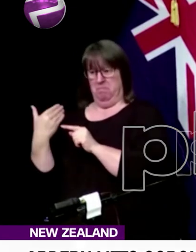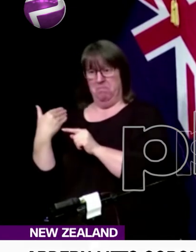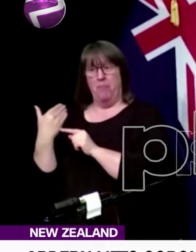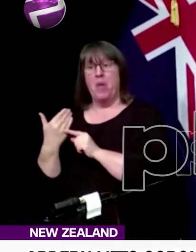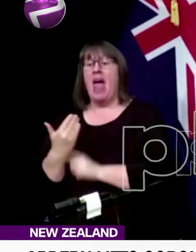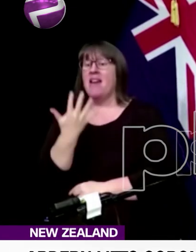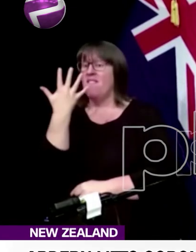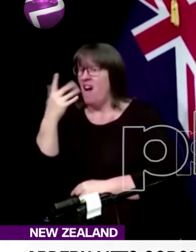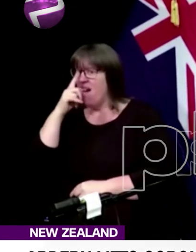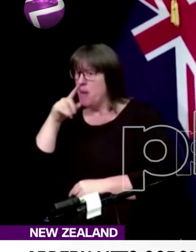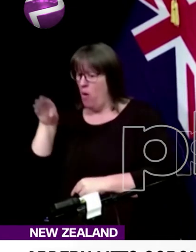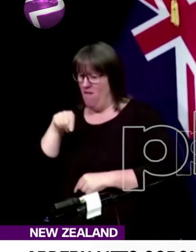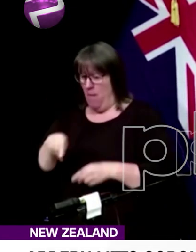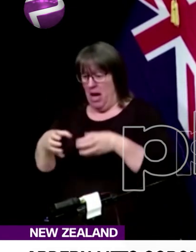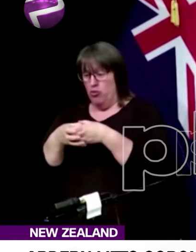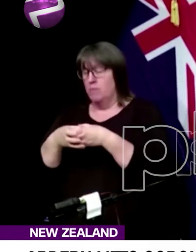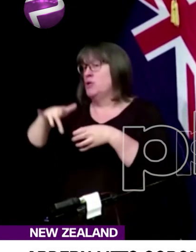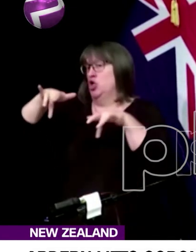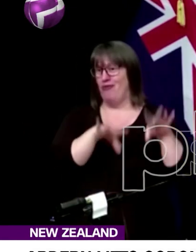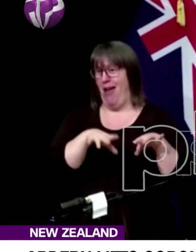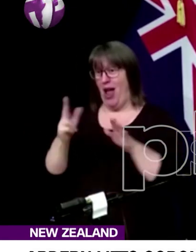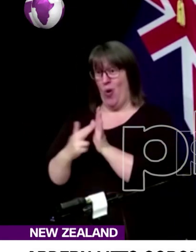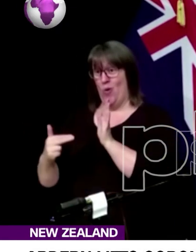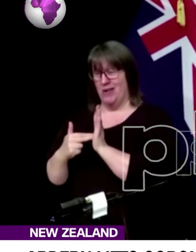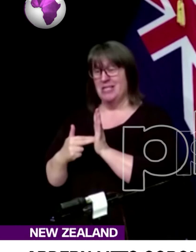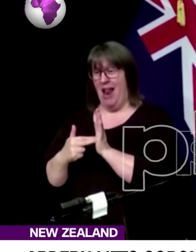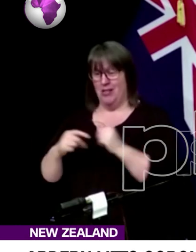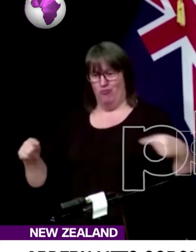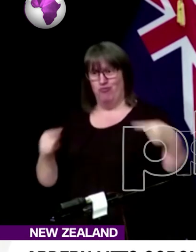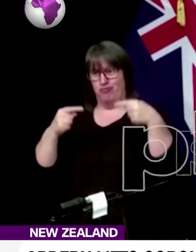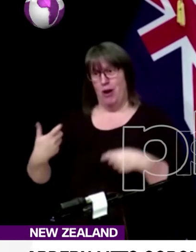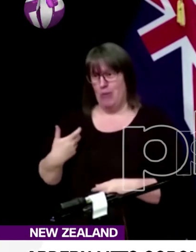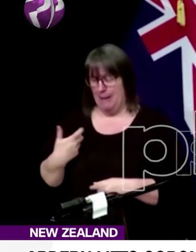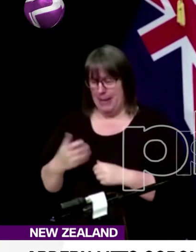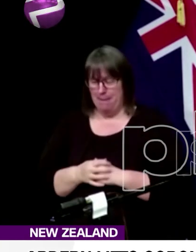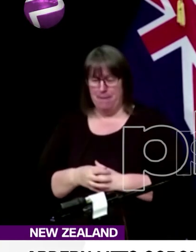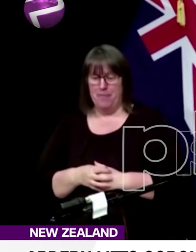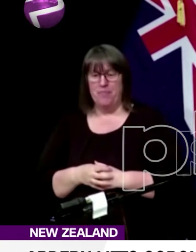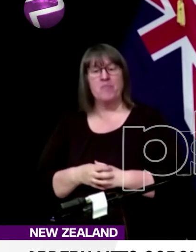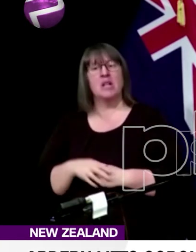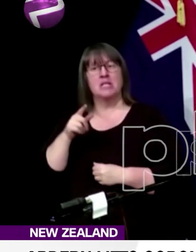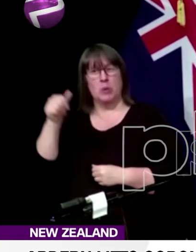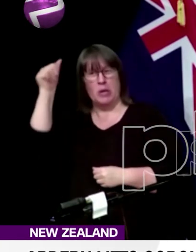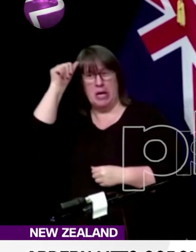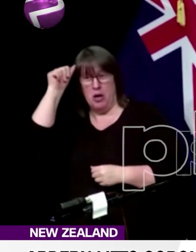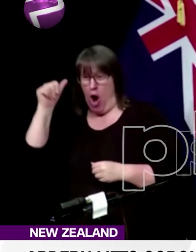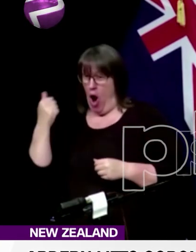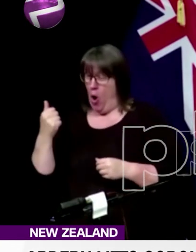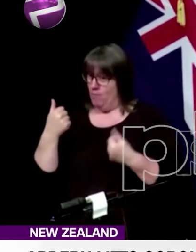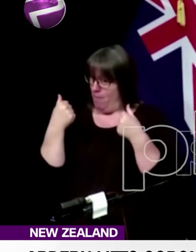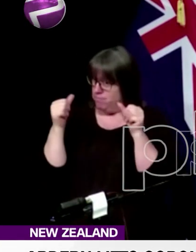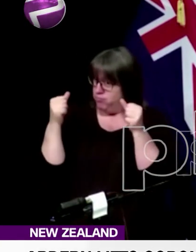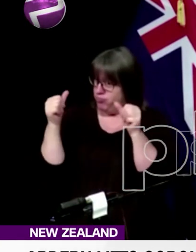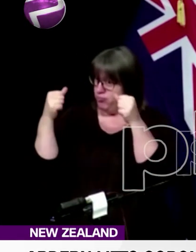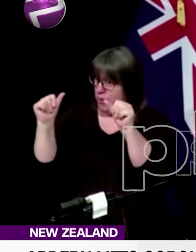5 people from the cluster are yet to recover. So, on the basis of the success and effectiveness of our